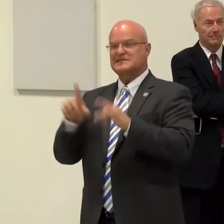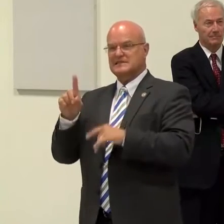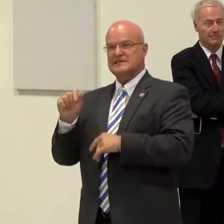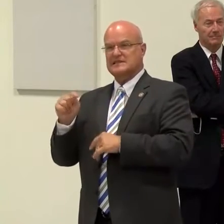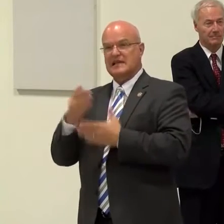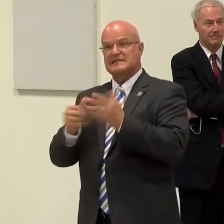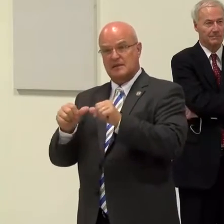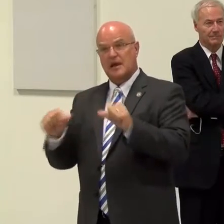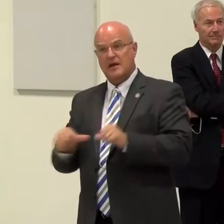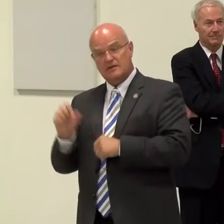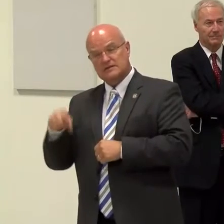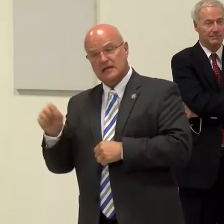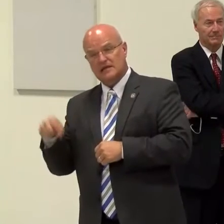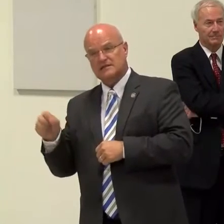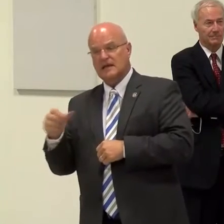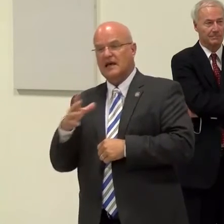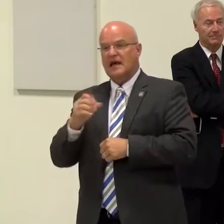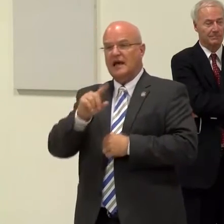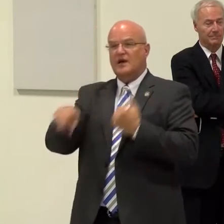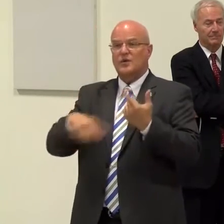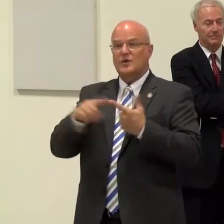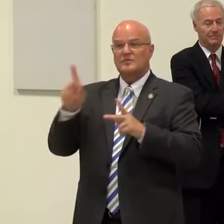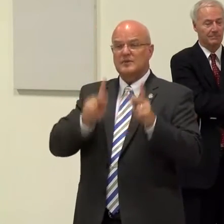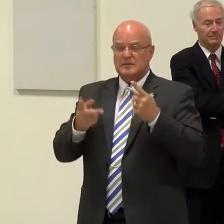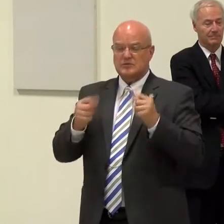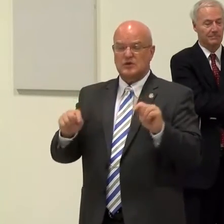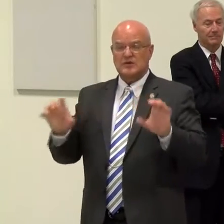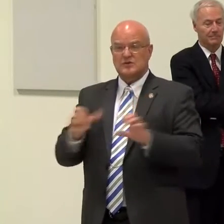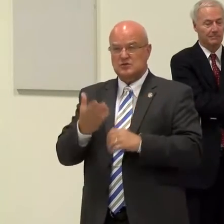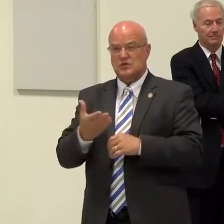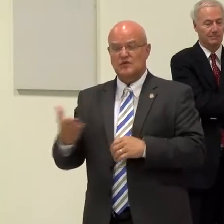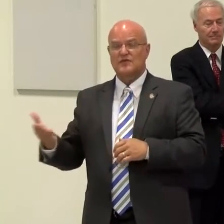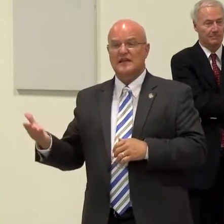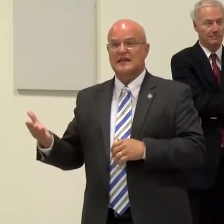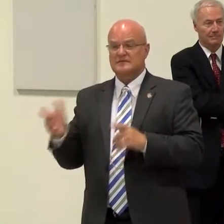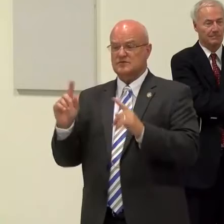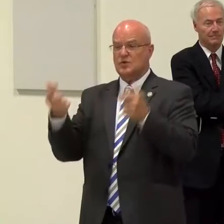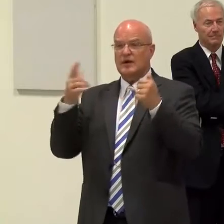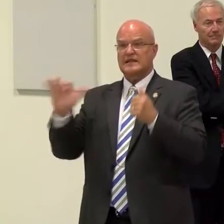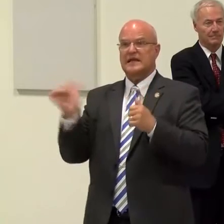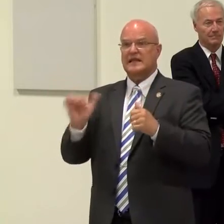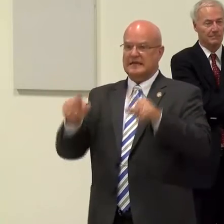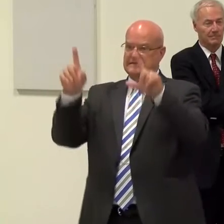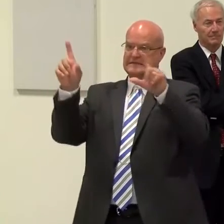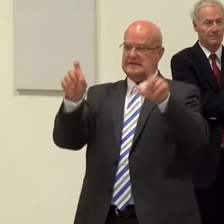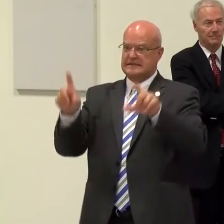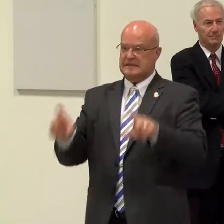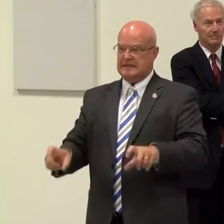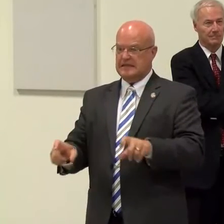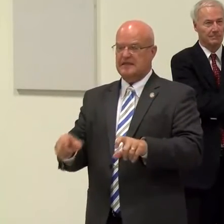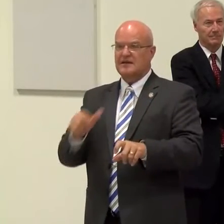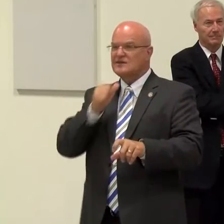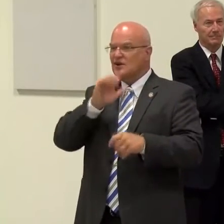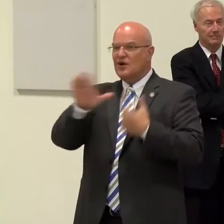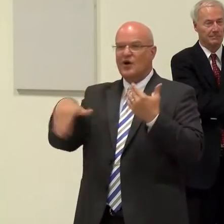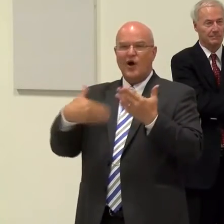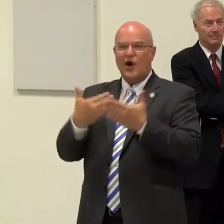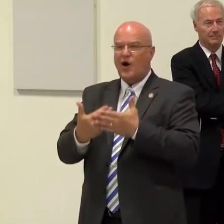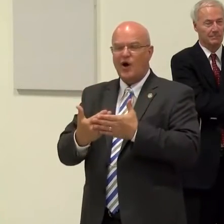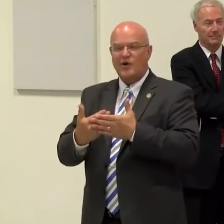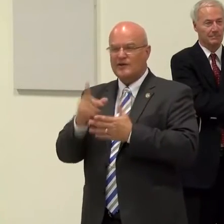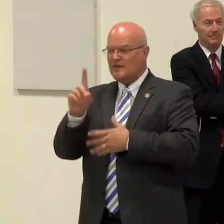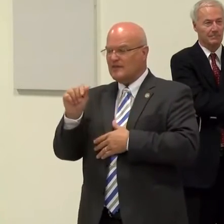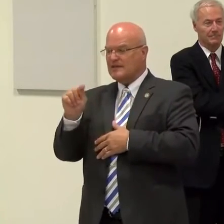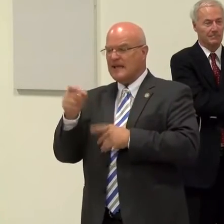some areas. And when people are trying to do things quickly, like the testing, we don't always get all